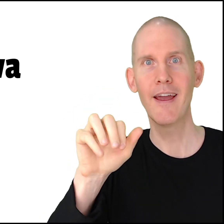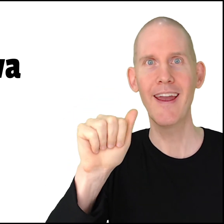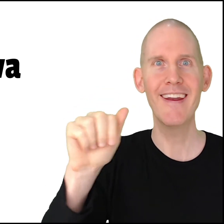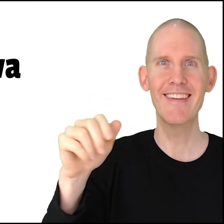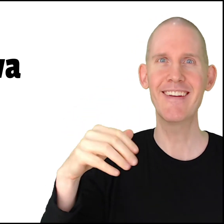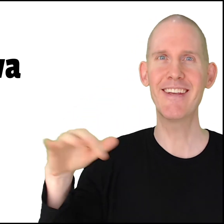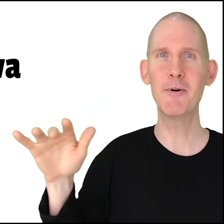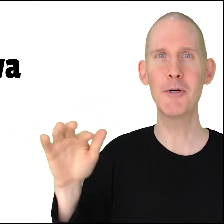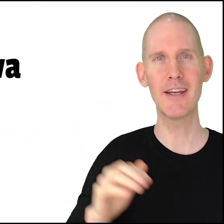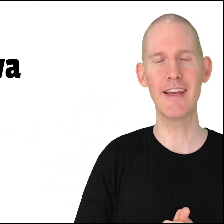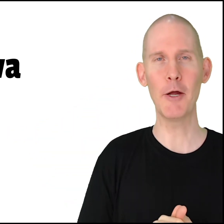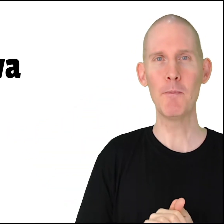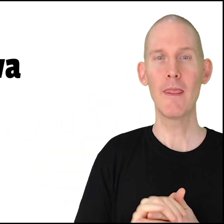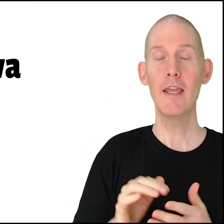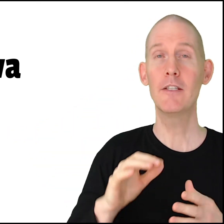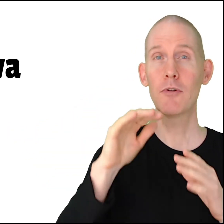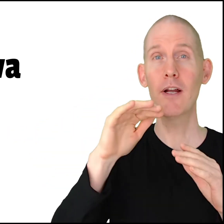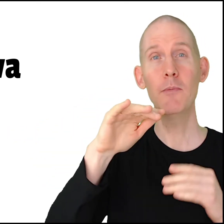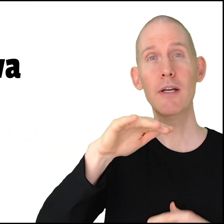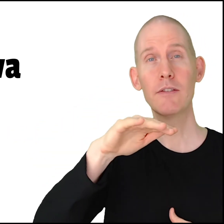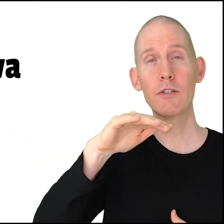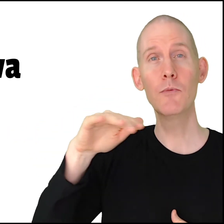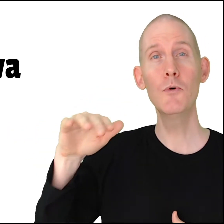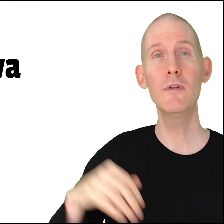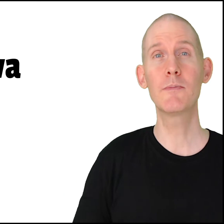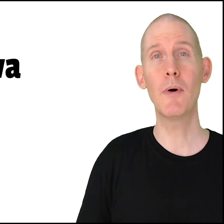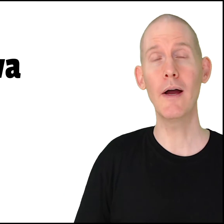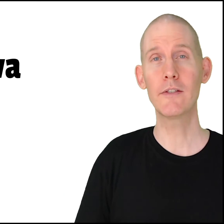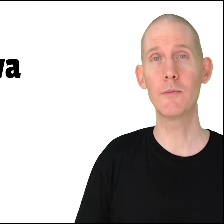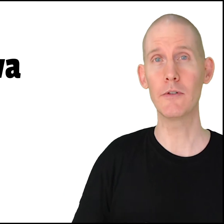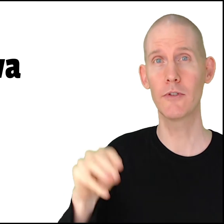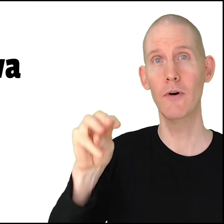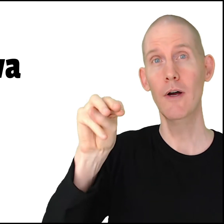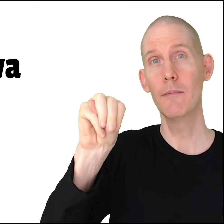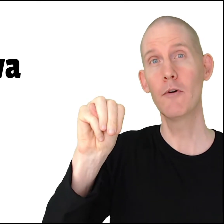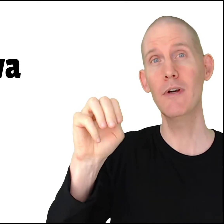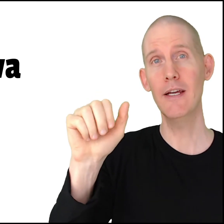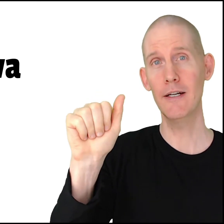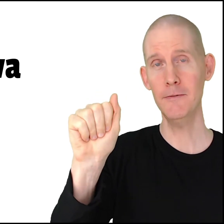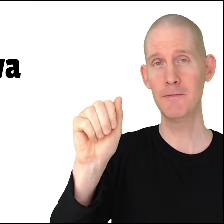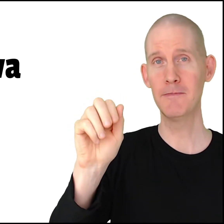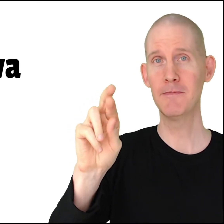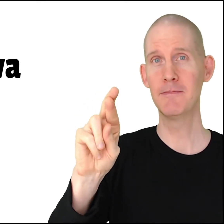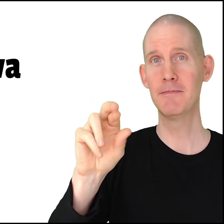M-A-R-I-A, and then keep going like that. It's trying to be as smooth as possible. So Maria